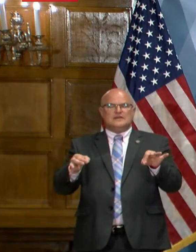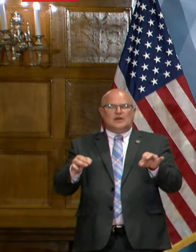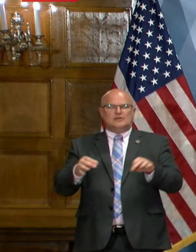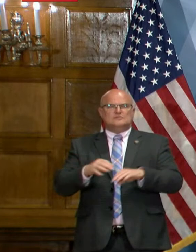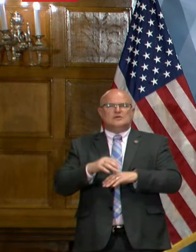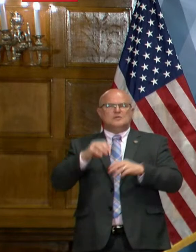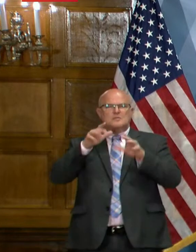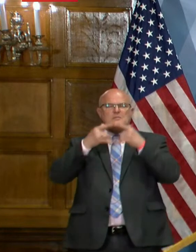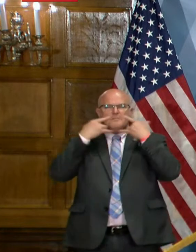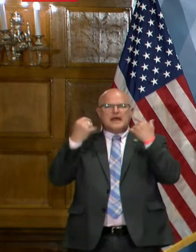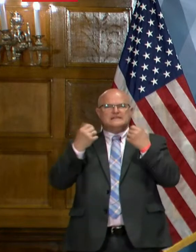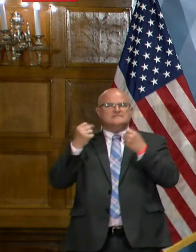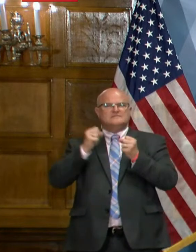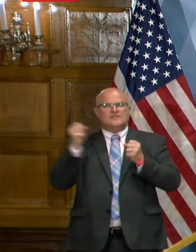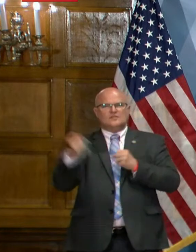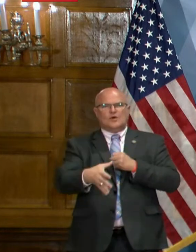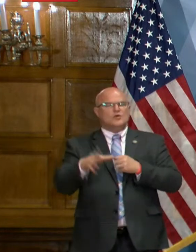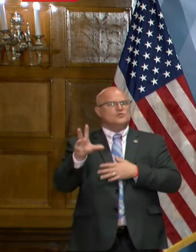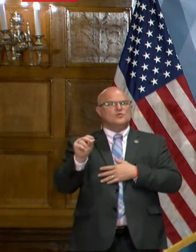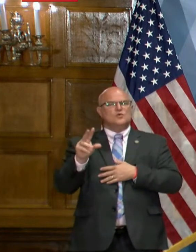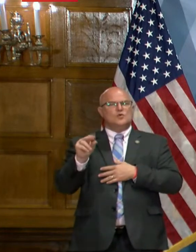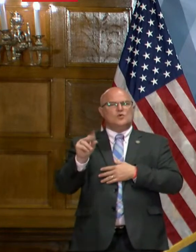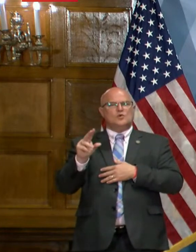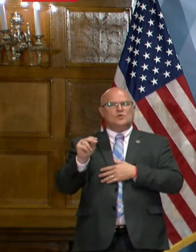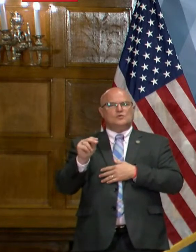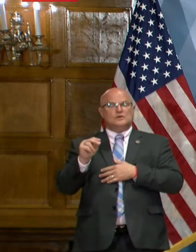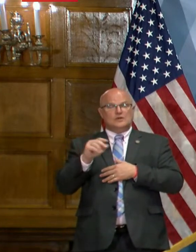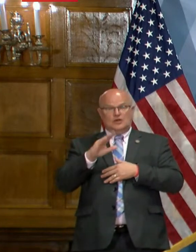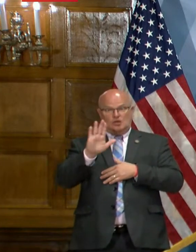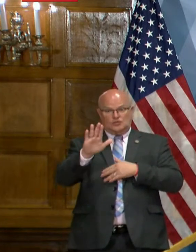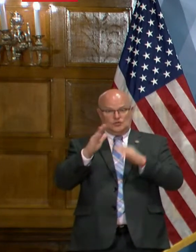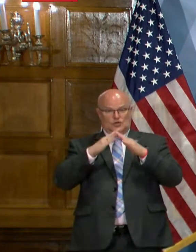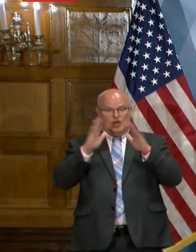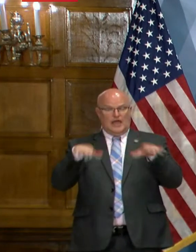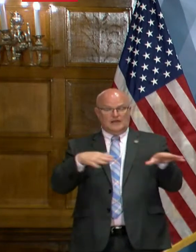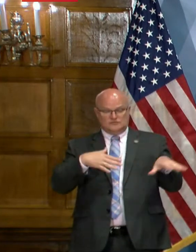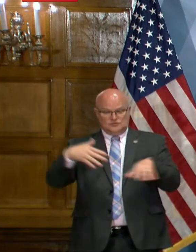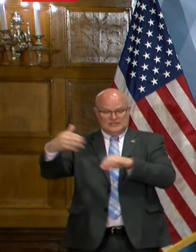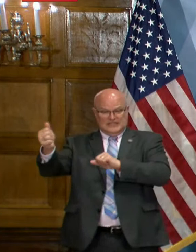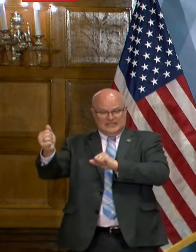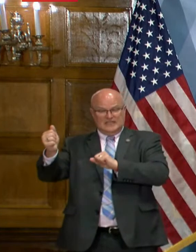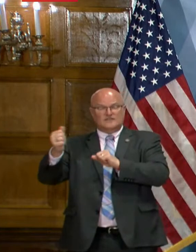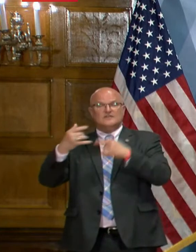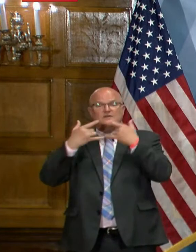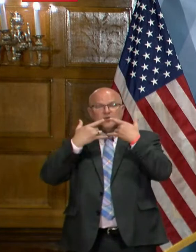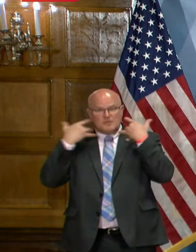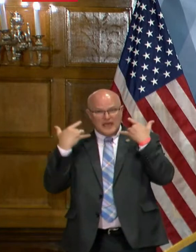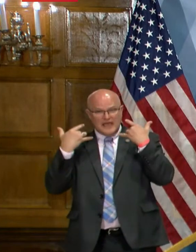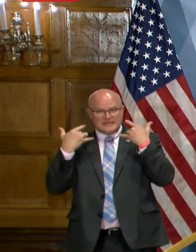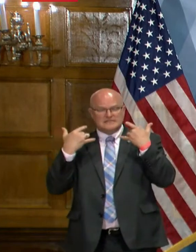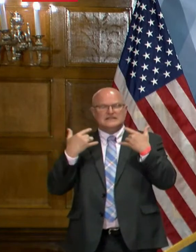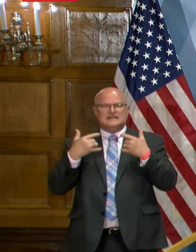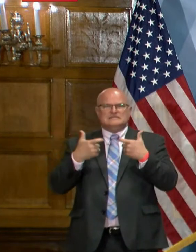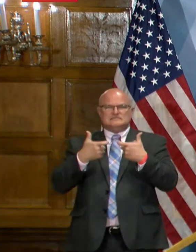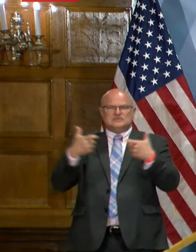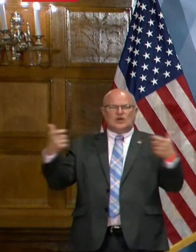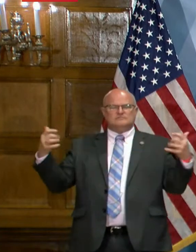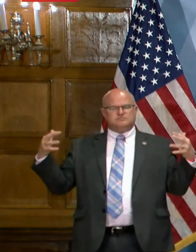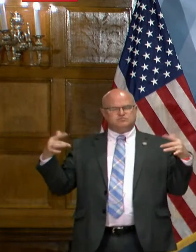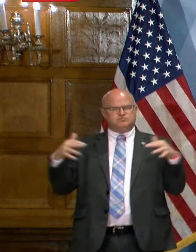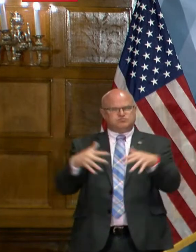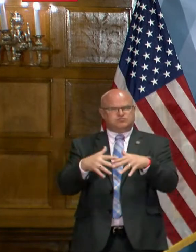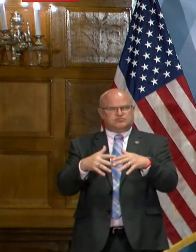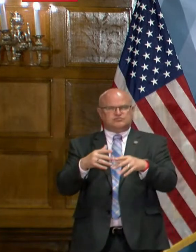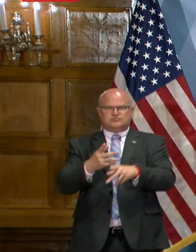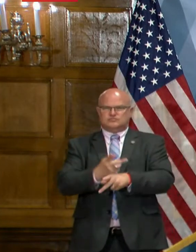mask. You need to continue to mask when you leave your home. You need to continue to avoid large gatherings. You need to